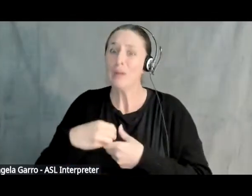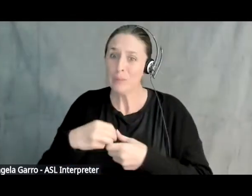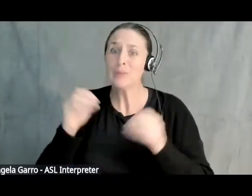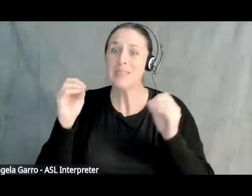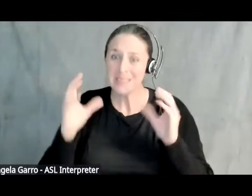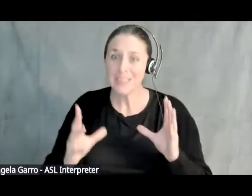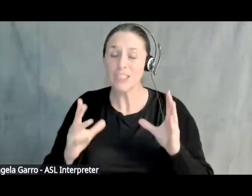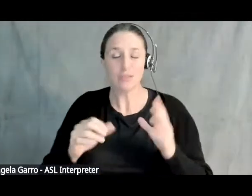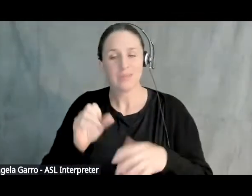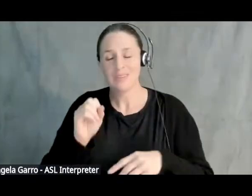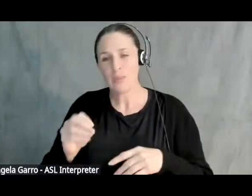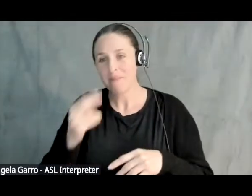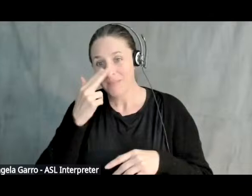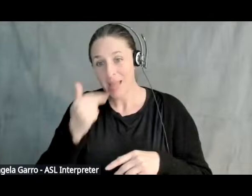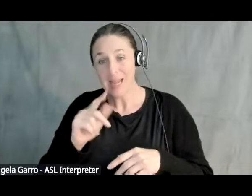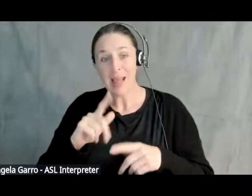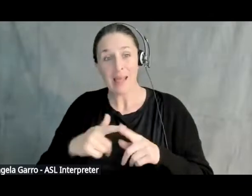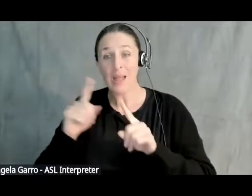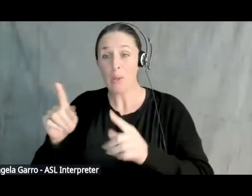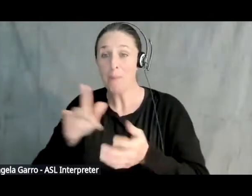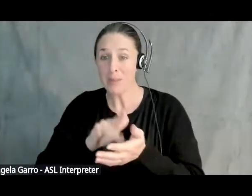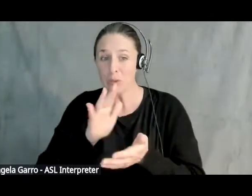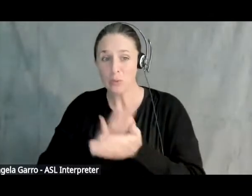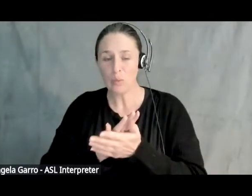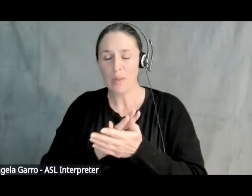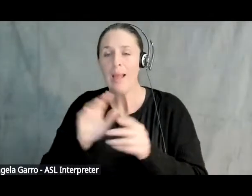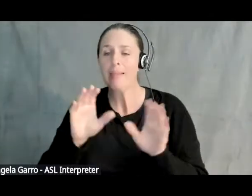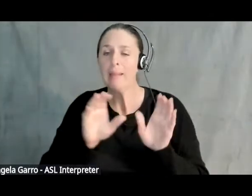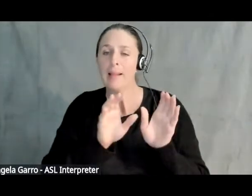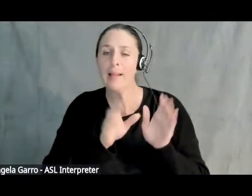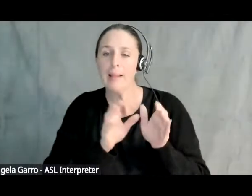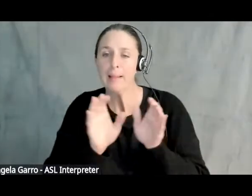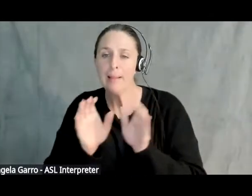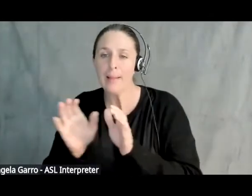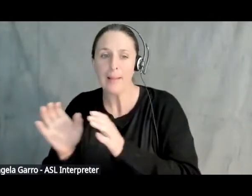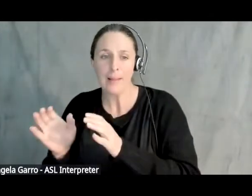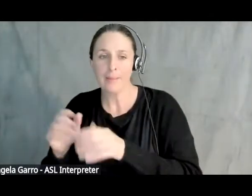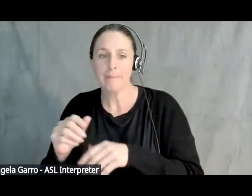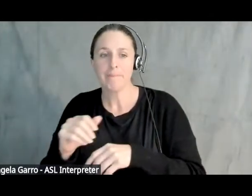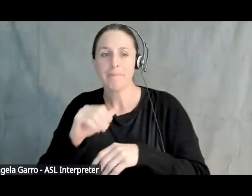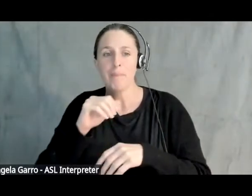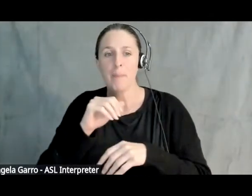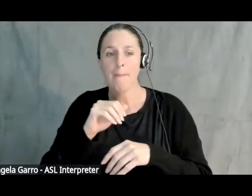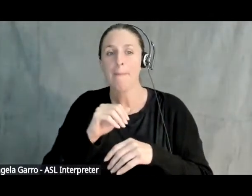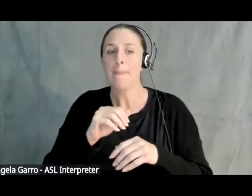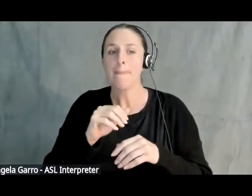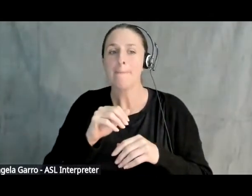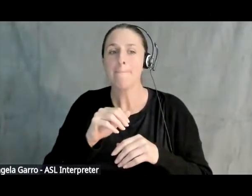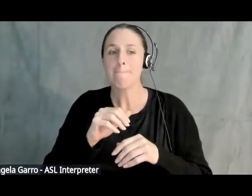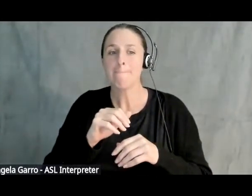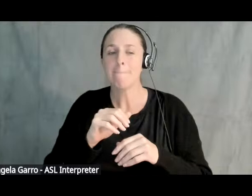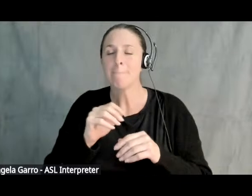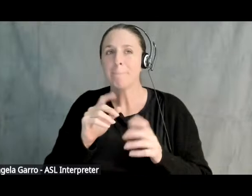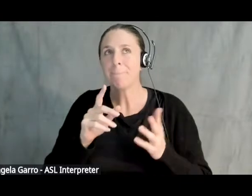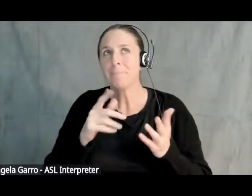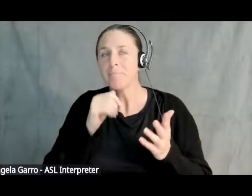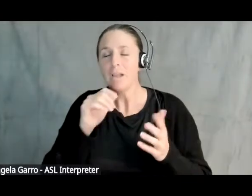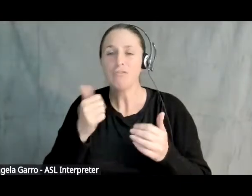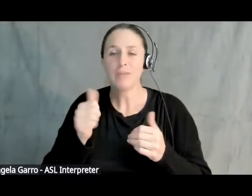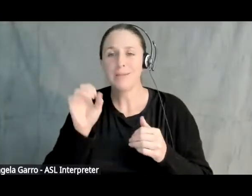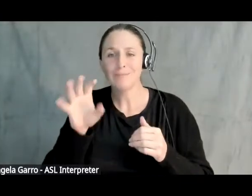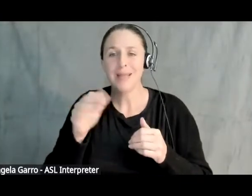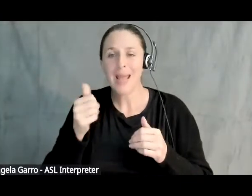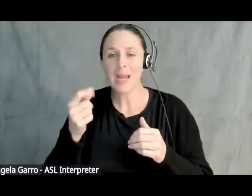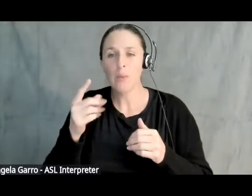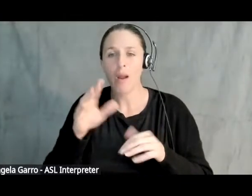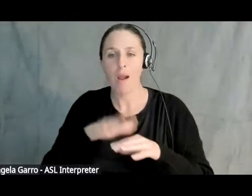funny. But then you go to middle school and then you get into the cliques. I'm not putting anybody on the spot. Could happen to any